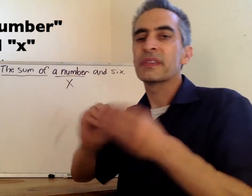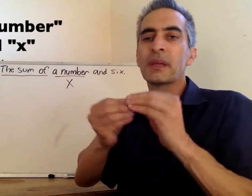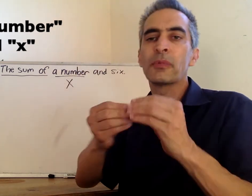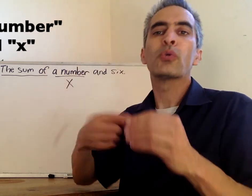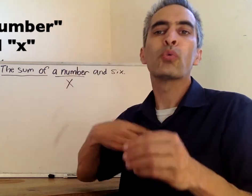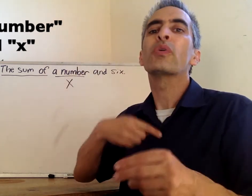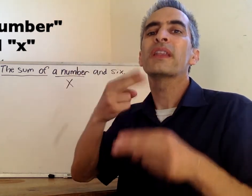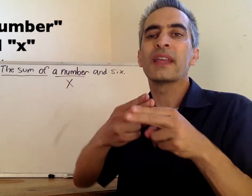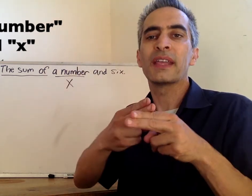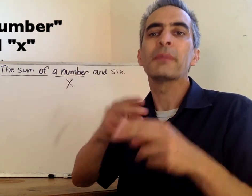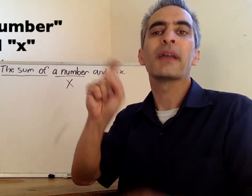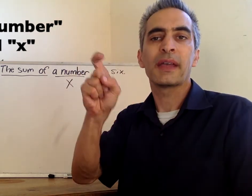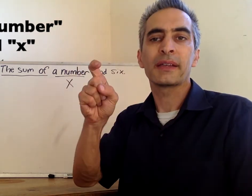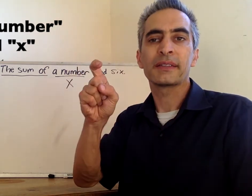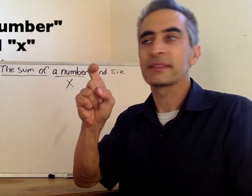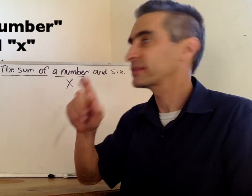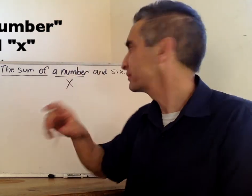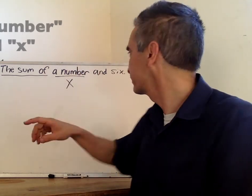This we're going to name the number x.